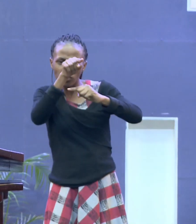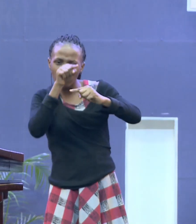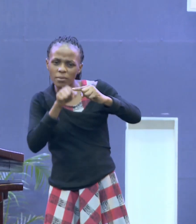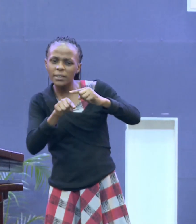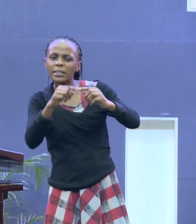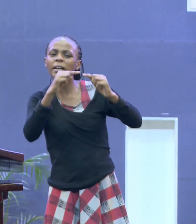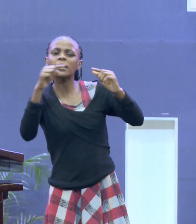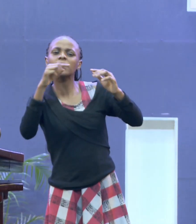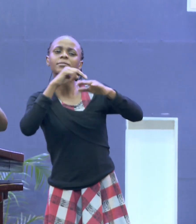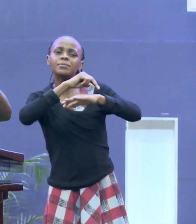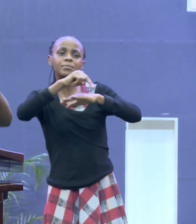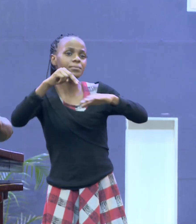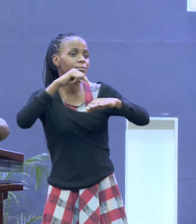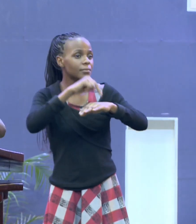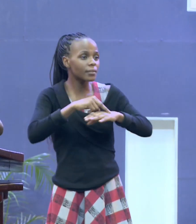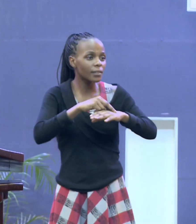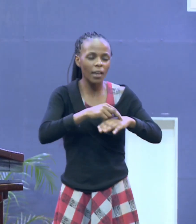You conformed with revenge.